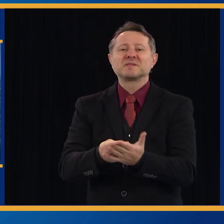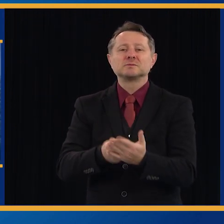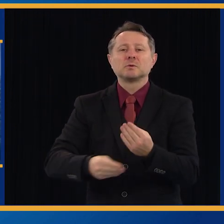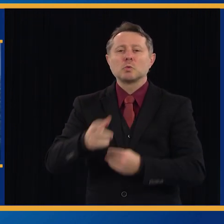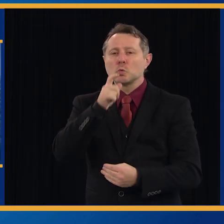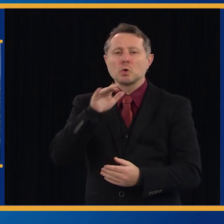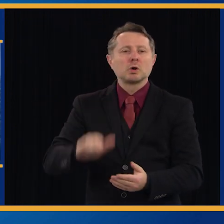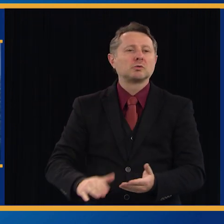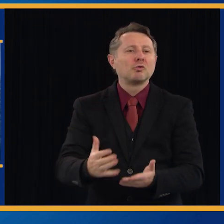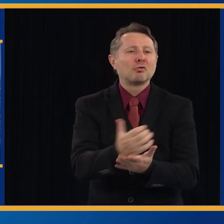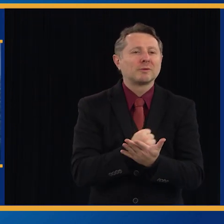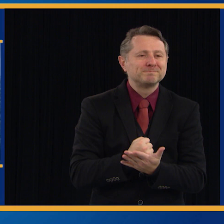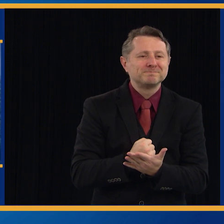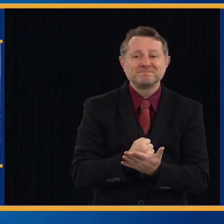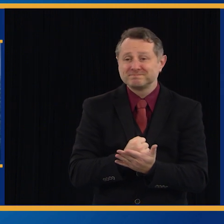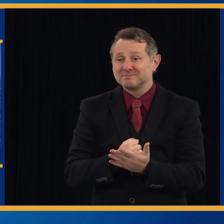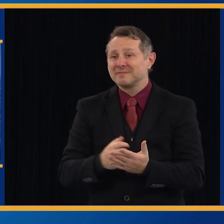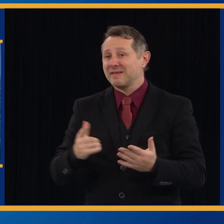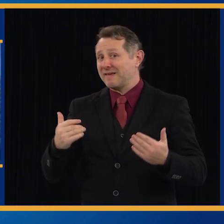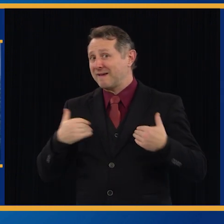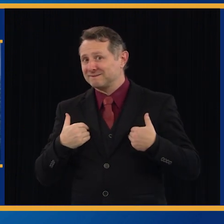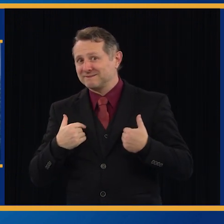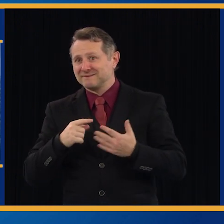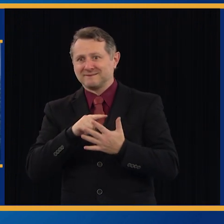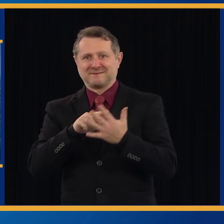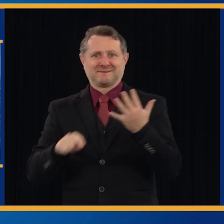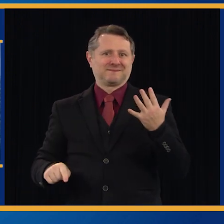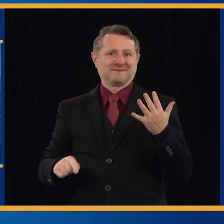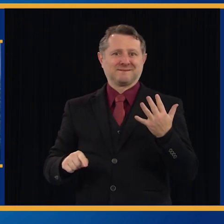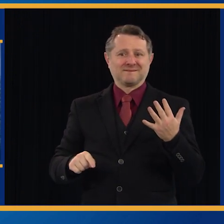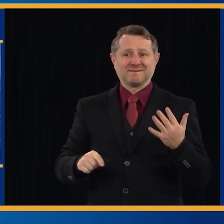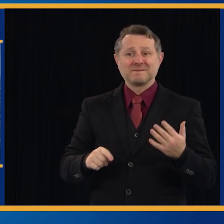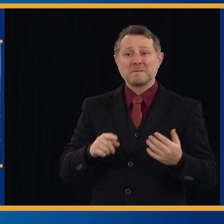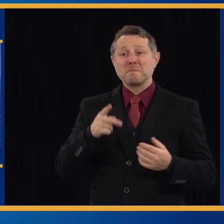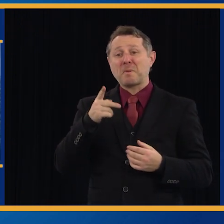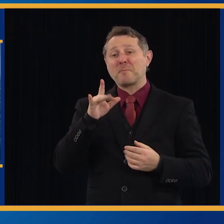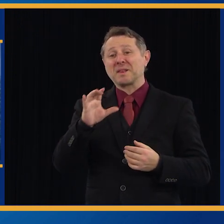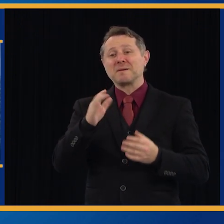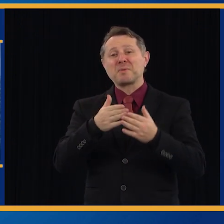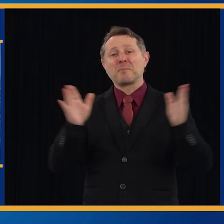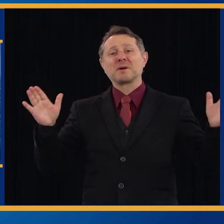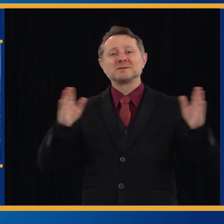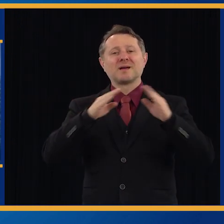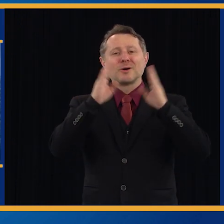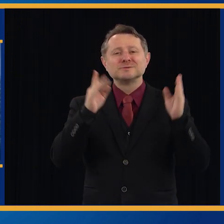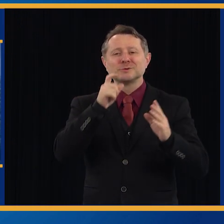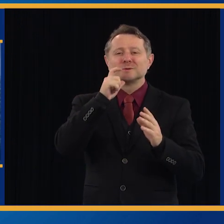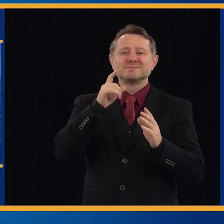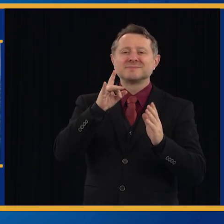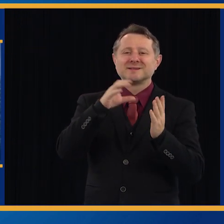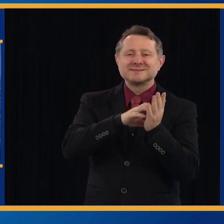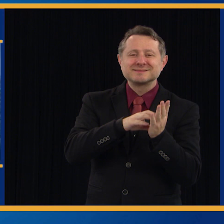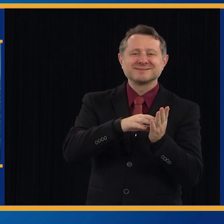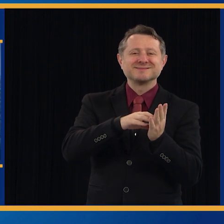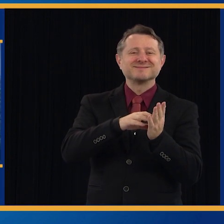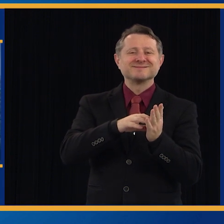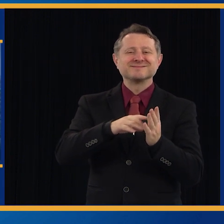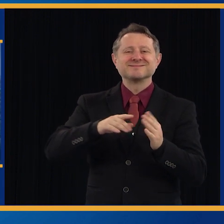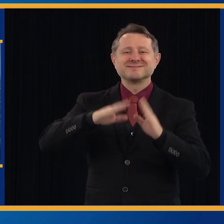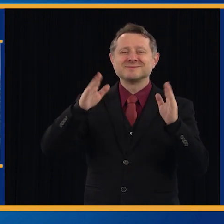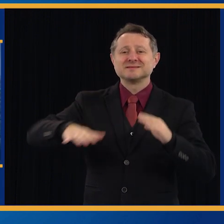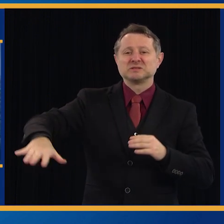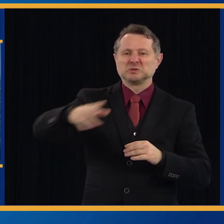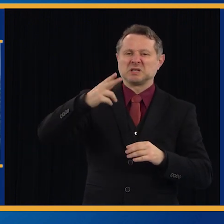have, NYCHA is public housing in the city of New York, high concentration of people in one